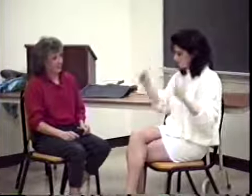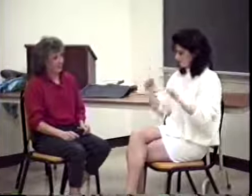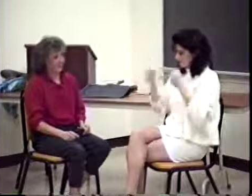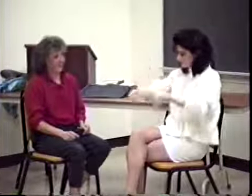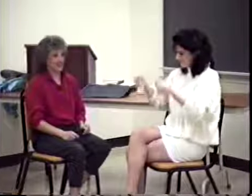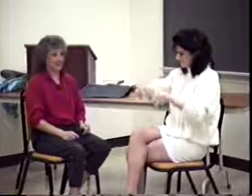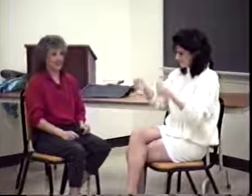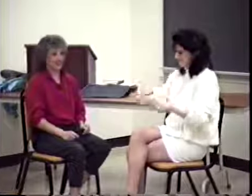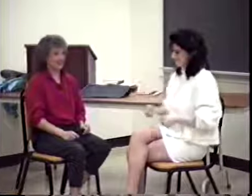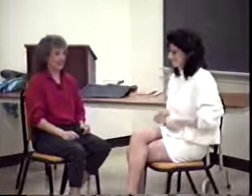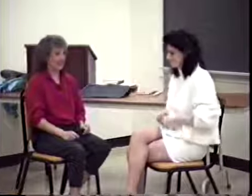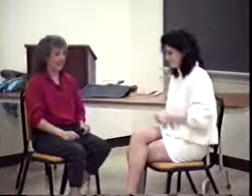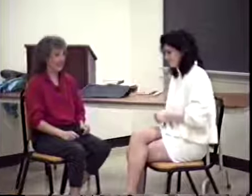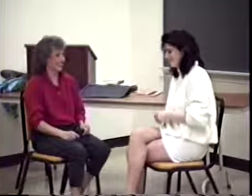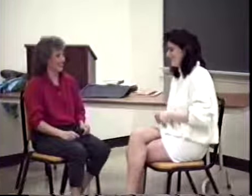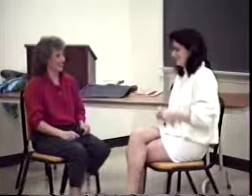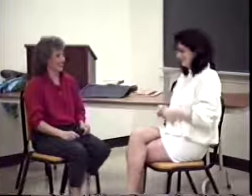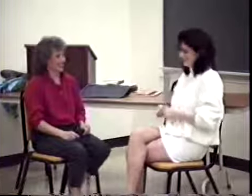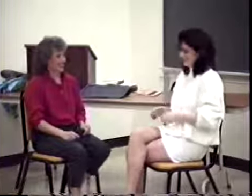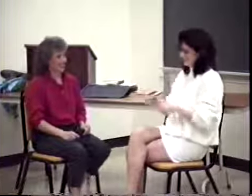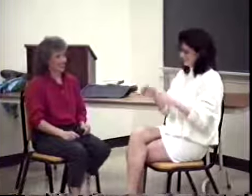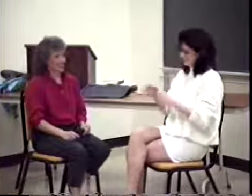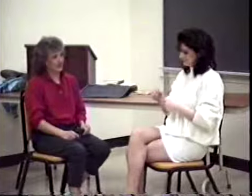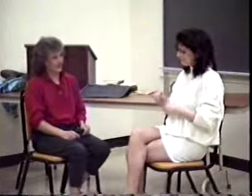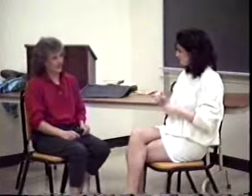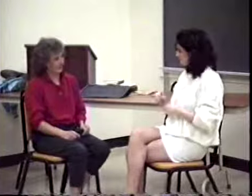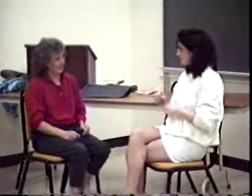And she was all gone. She didn't have any reins,